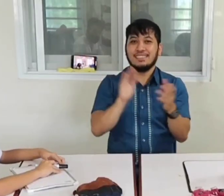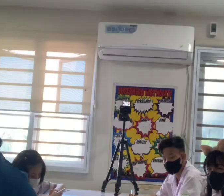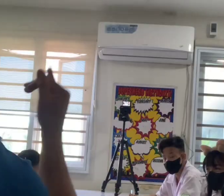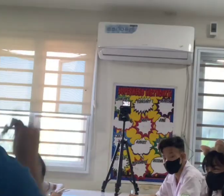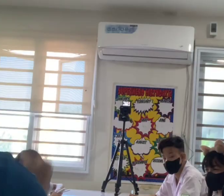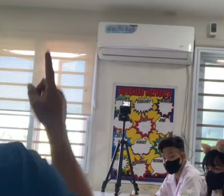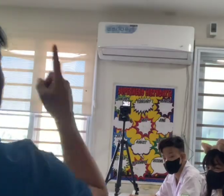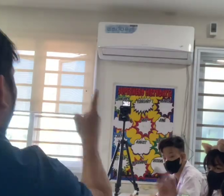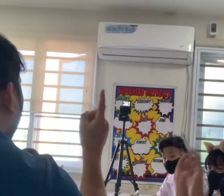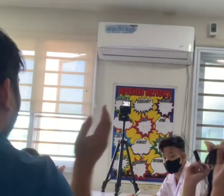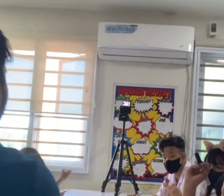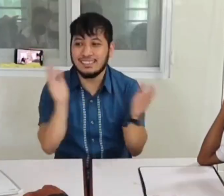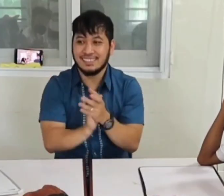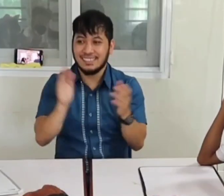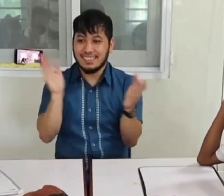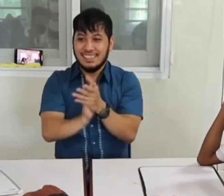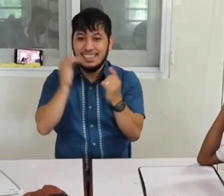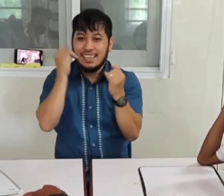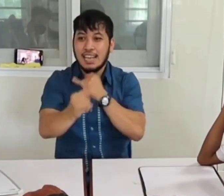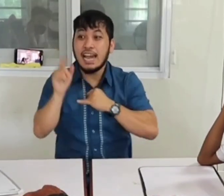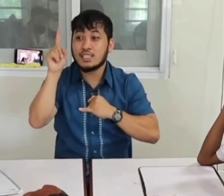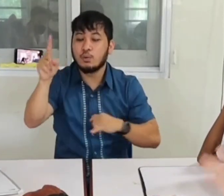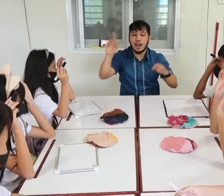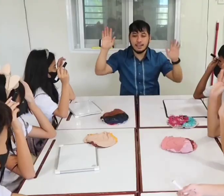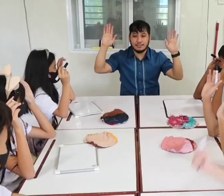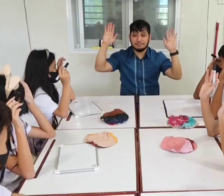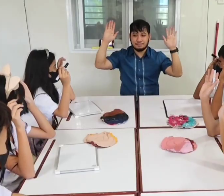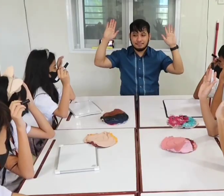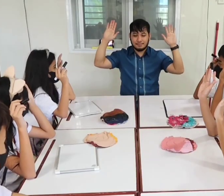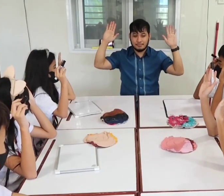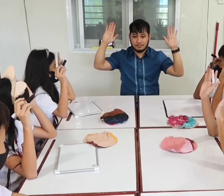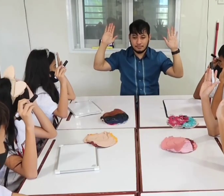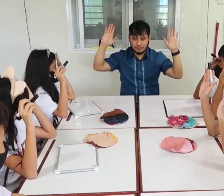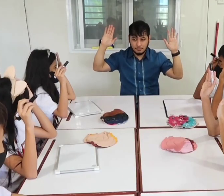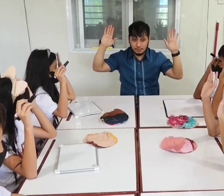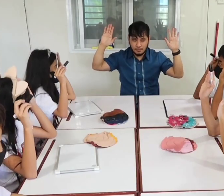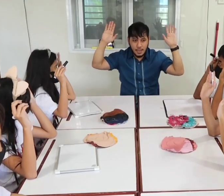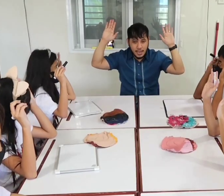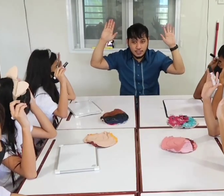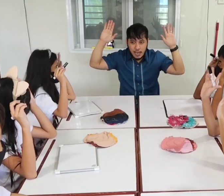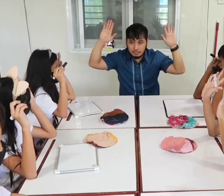Last one. Last one. Hands up.